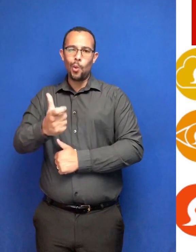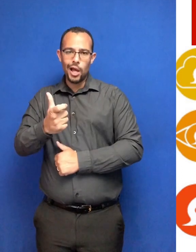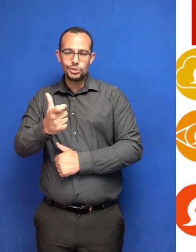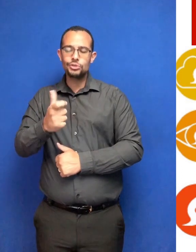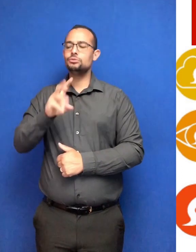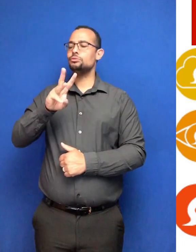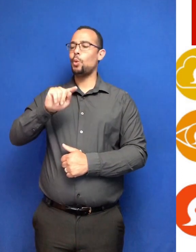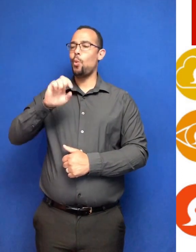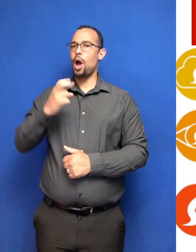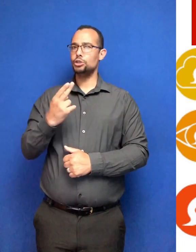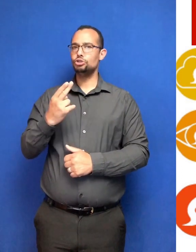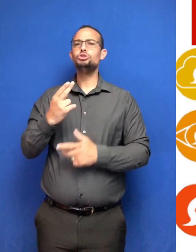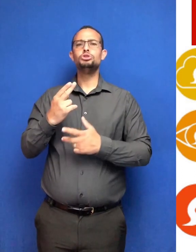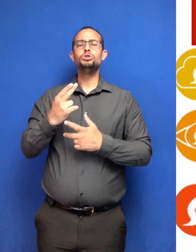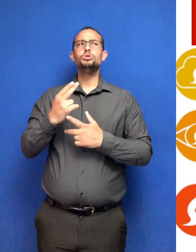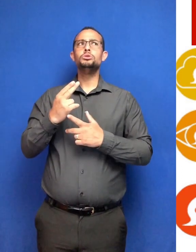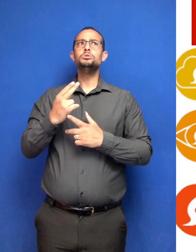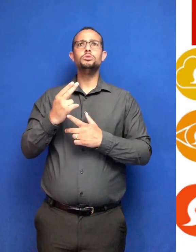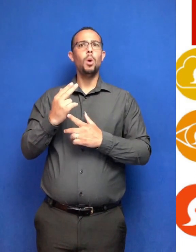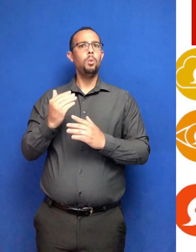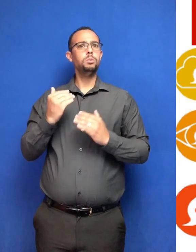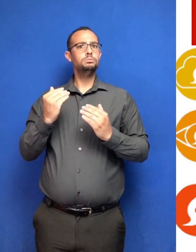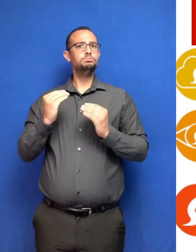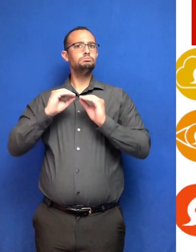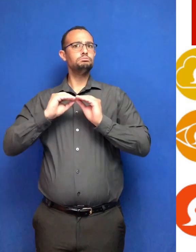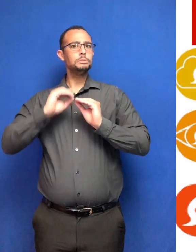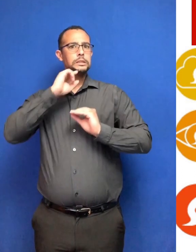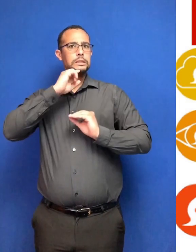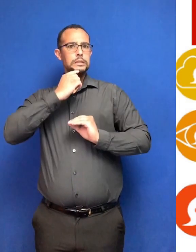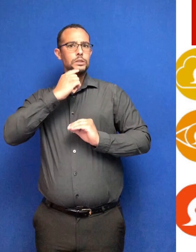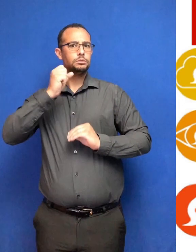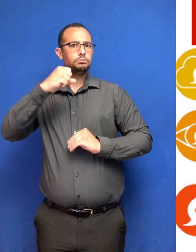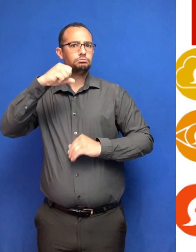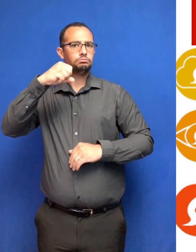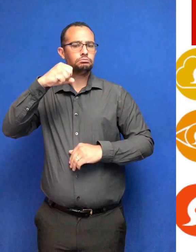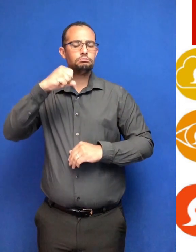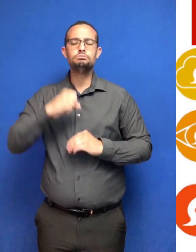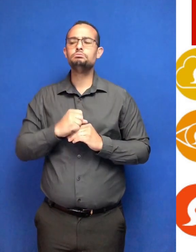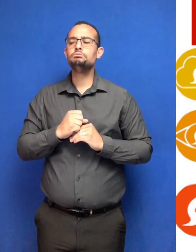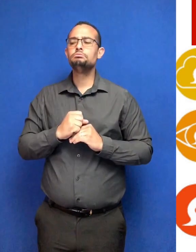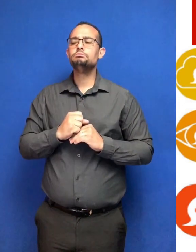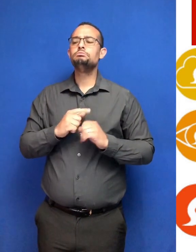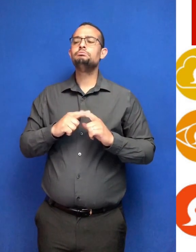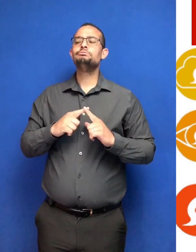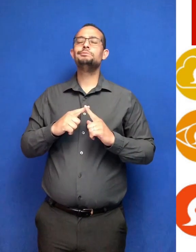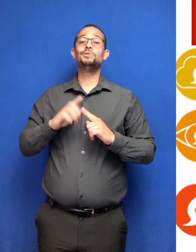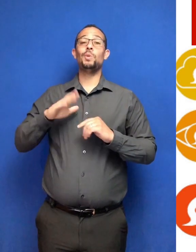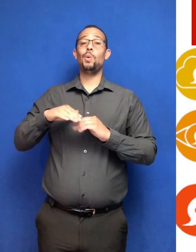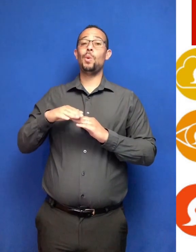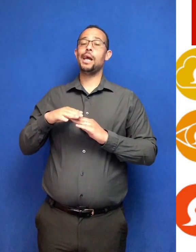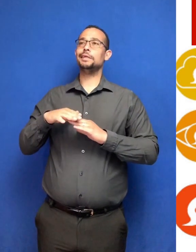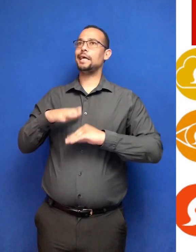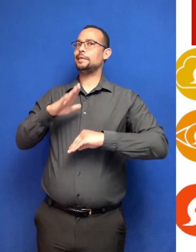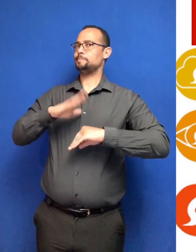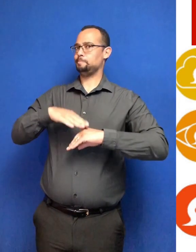So this is more serious, and in this case, we're put